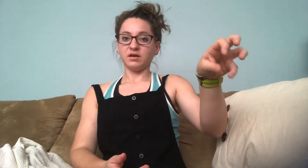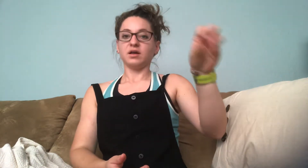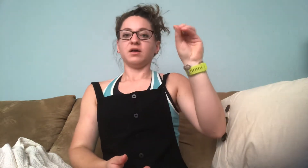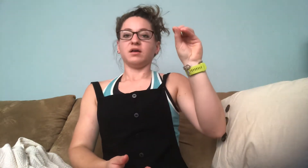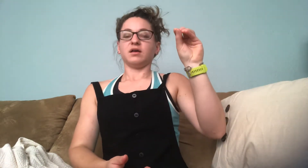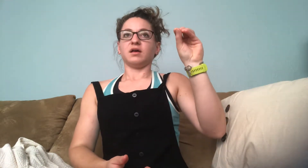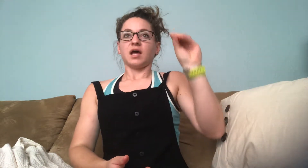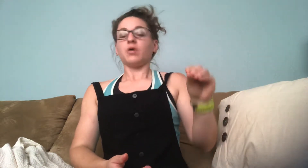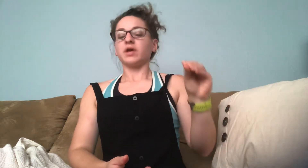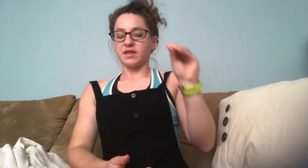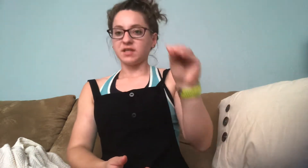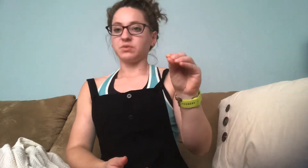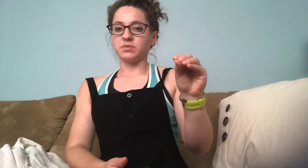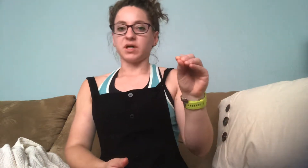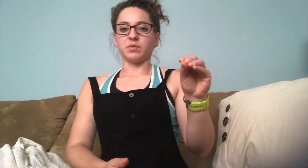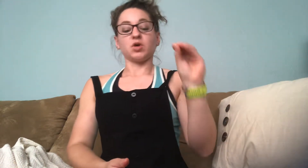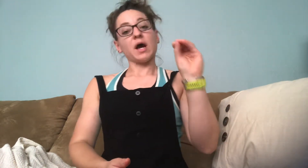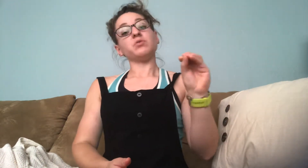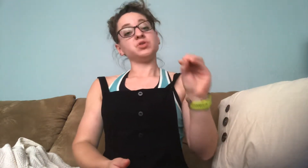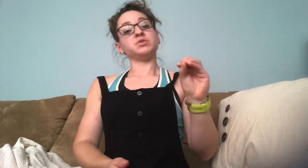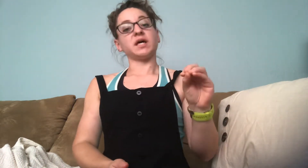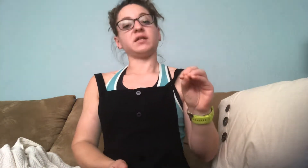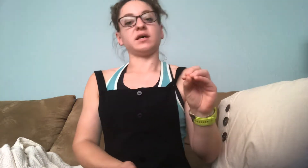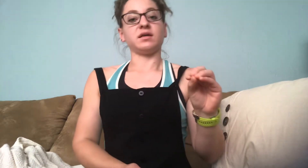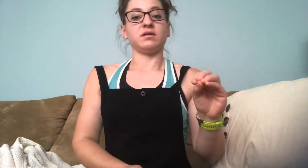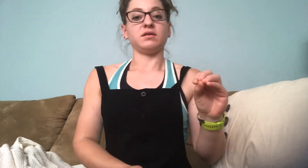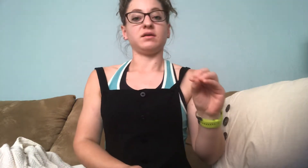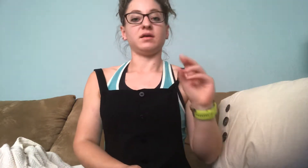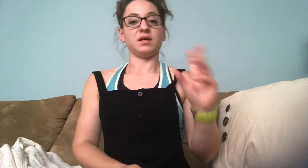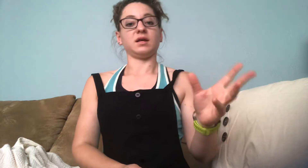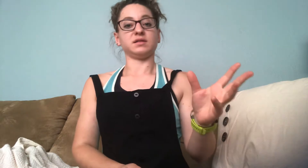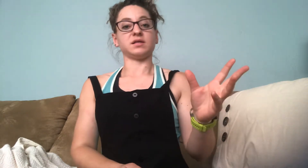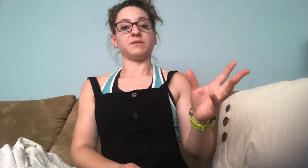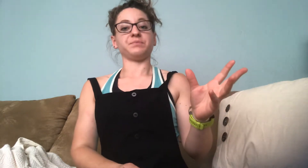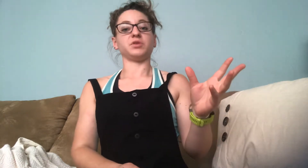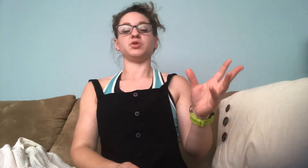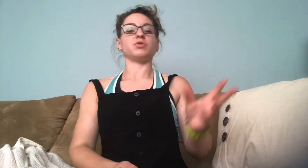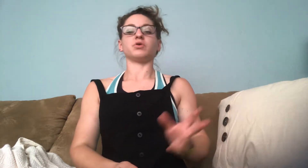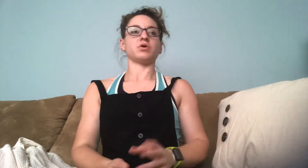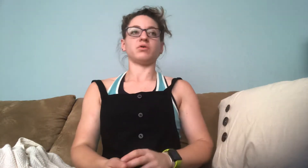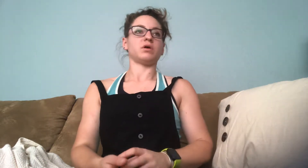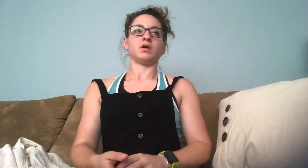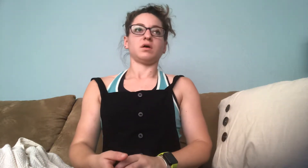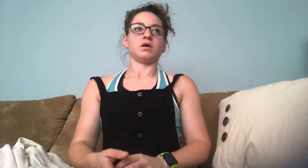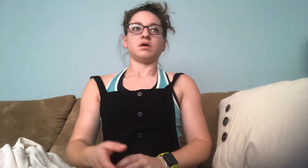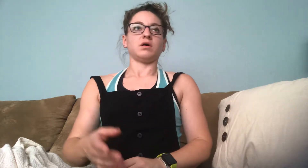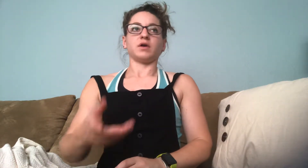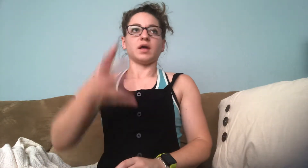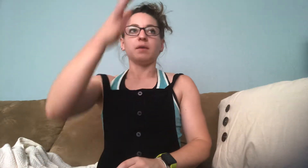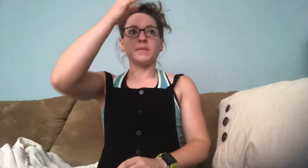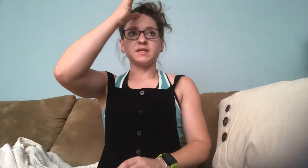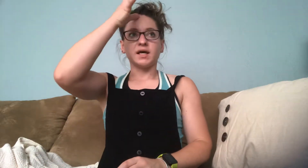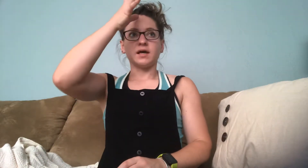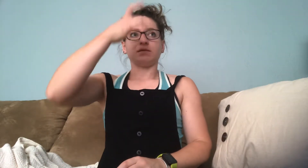there, okay, that's what I'm talking about here. How would you sign that in ASL? You don't go, okay, my